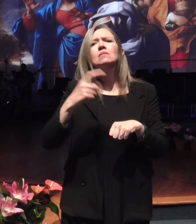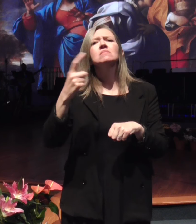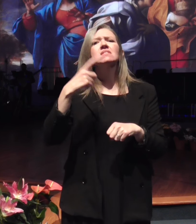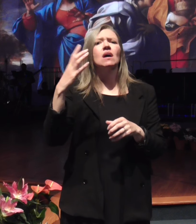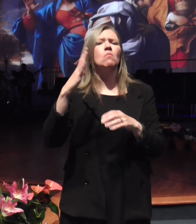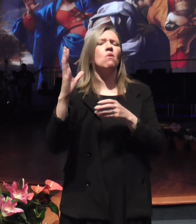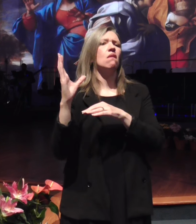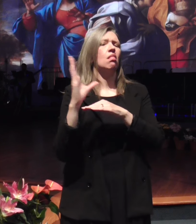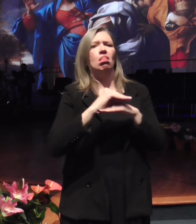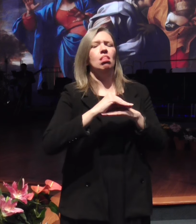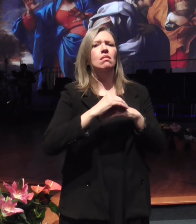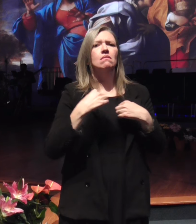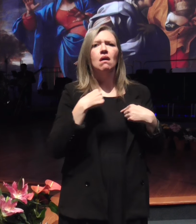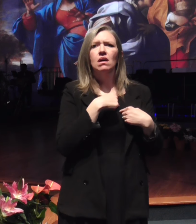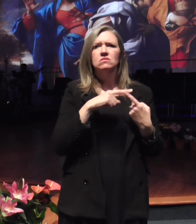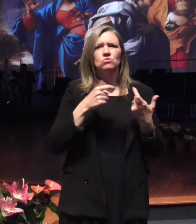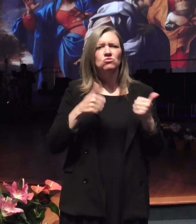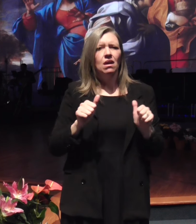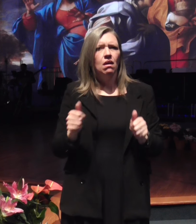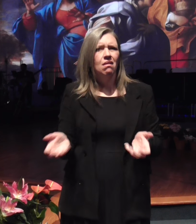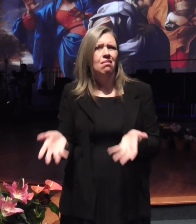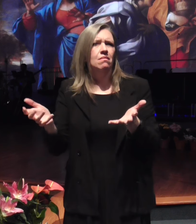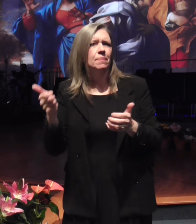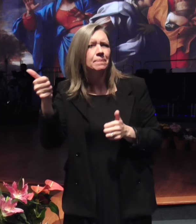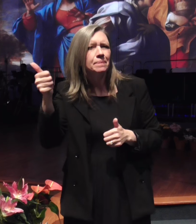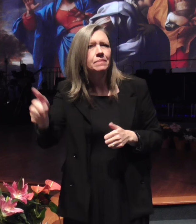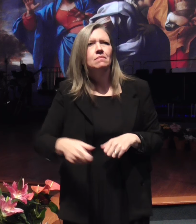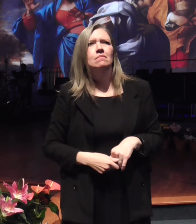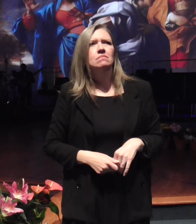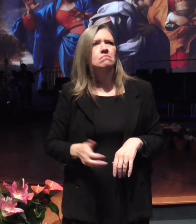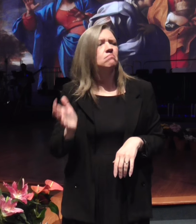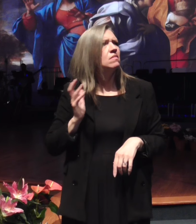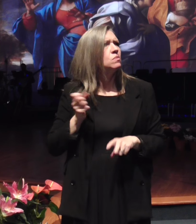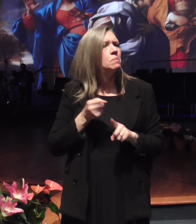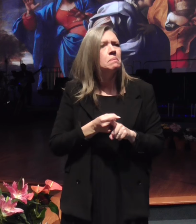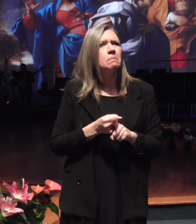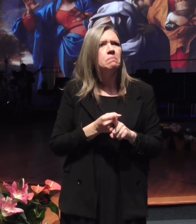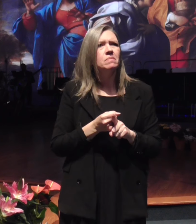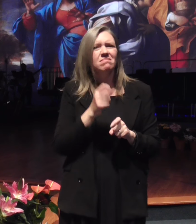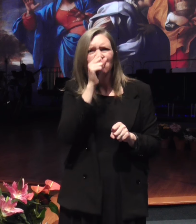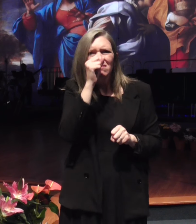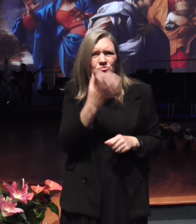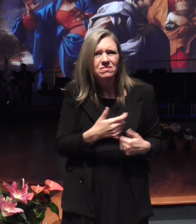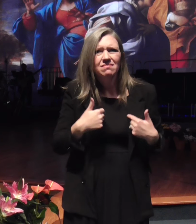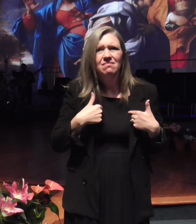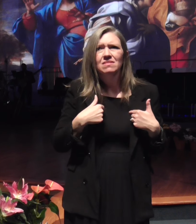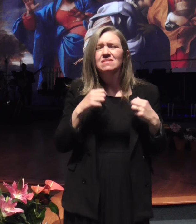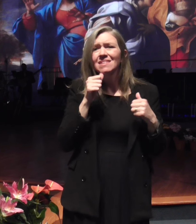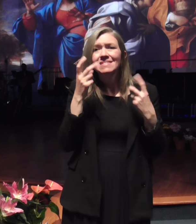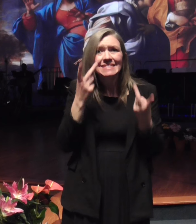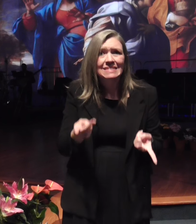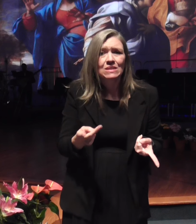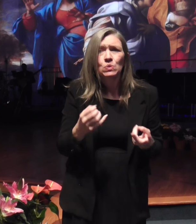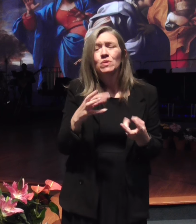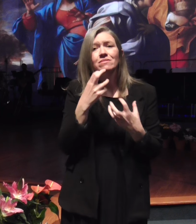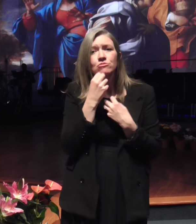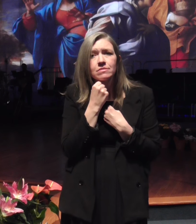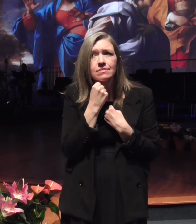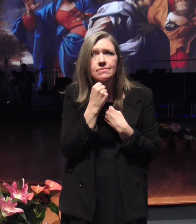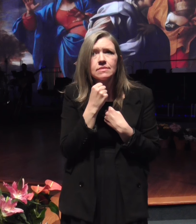to lift themselves up, the times where our dignity wasn't honored or seen or cherished. They put us in